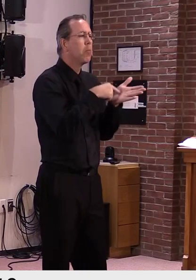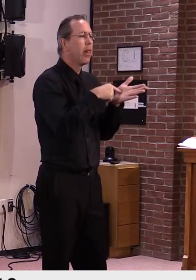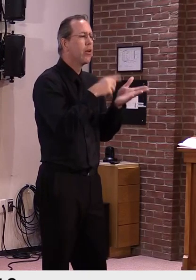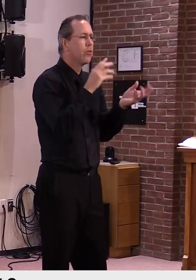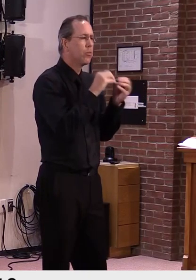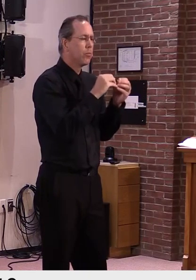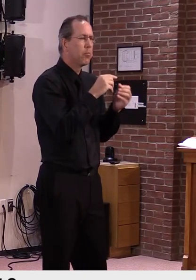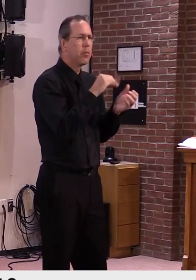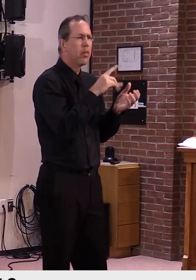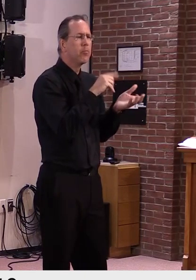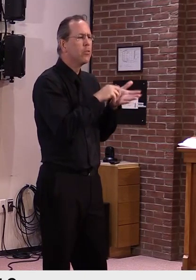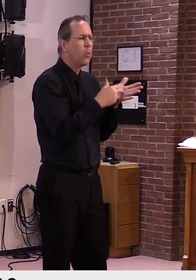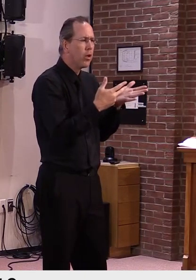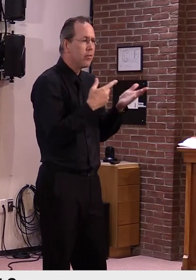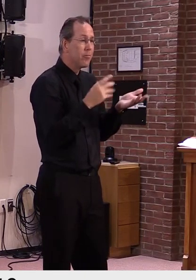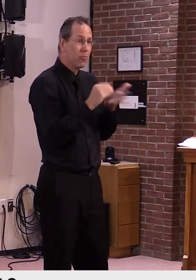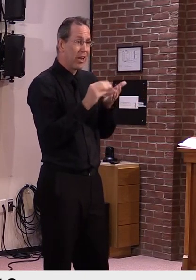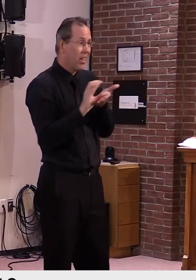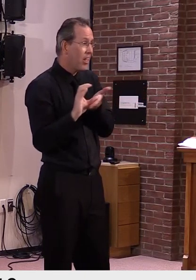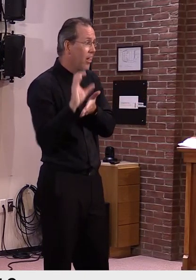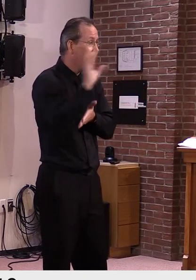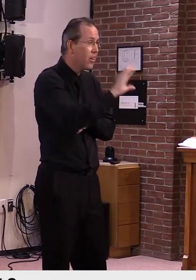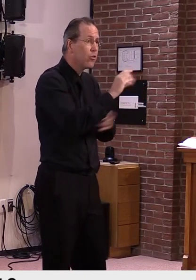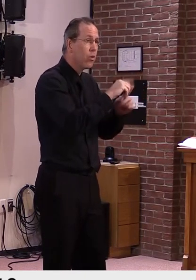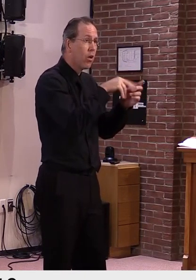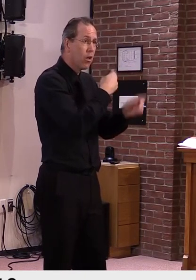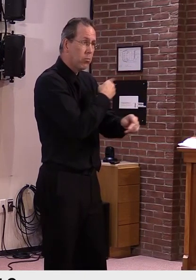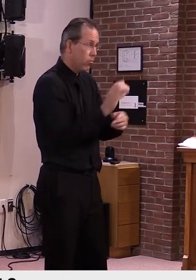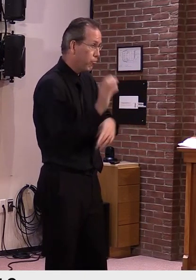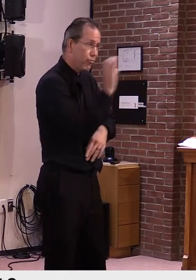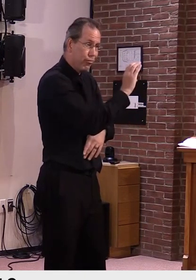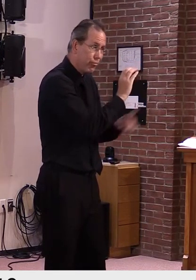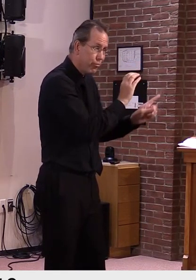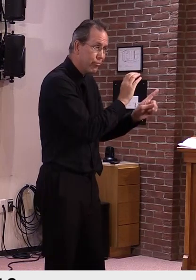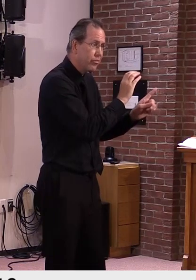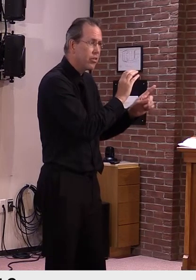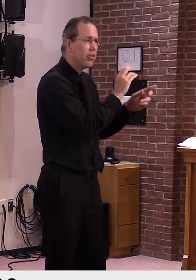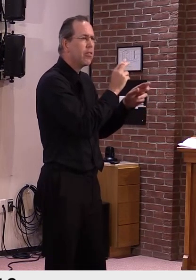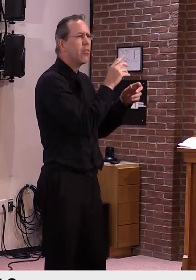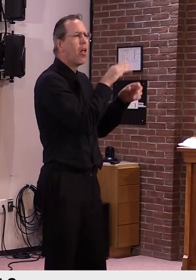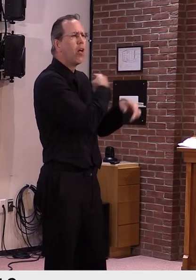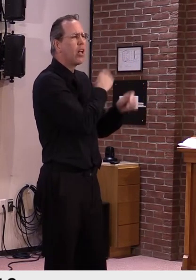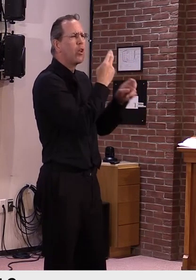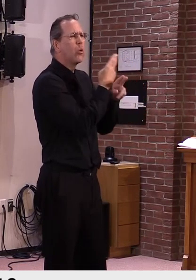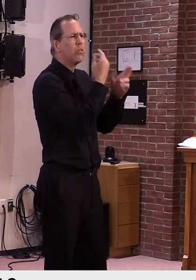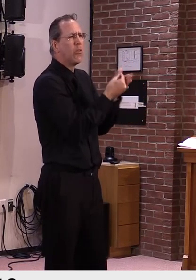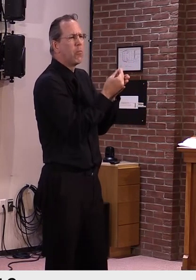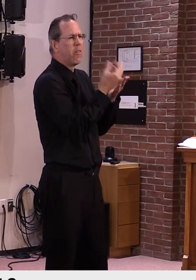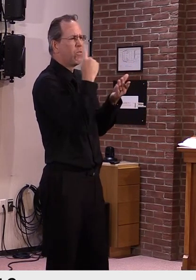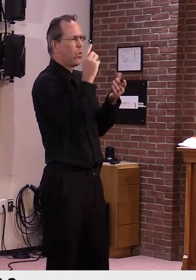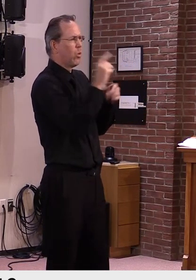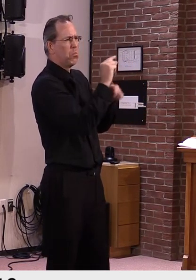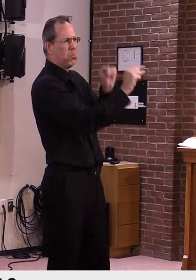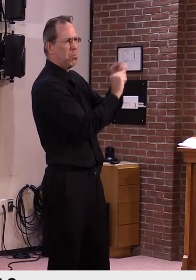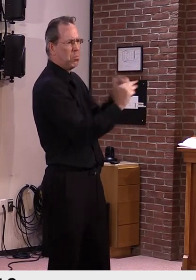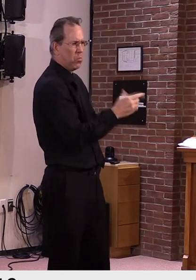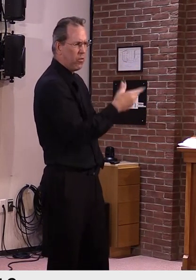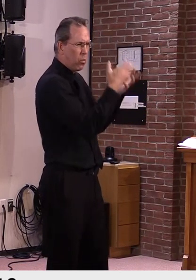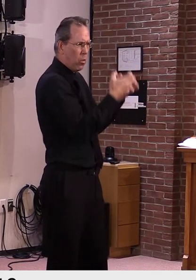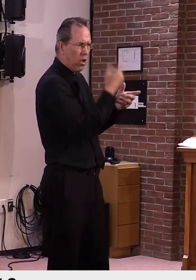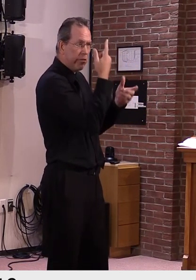all-encompassing, and the ACO, which is part of the all-payer model. The all-payer model, and I said this last week, and